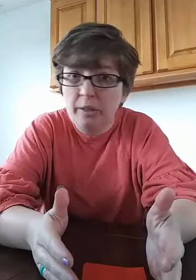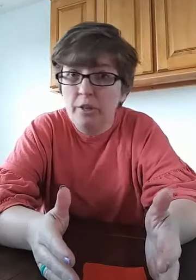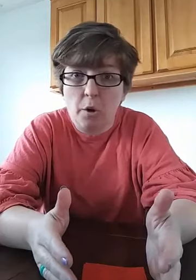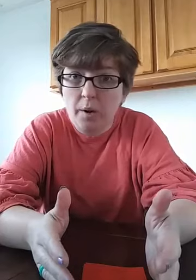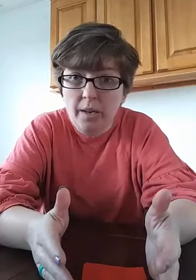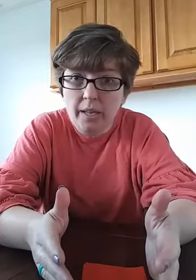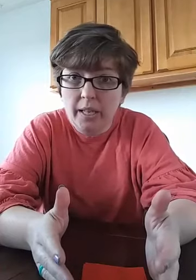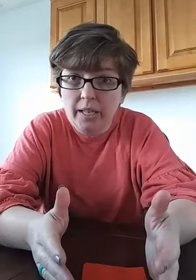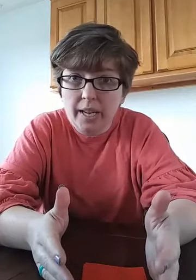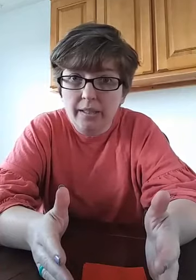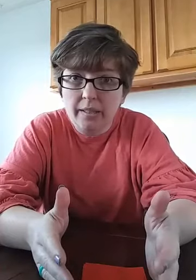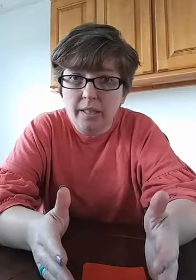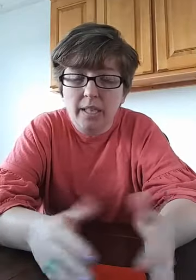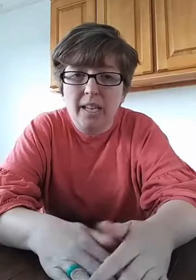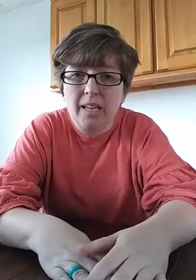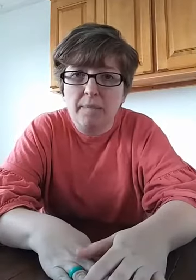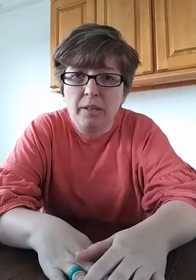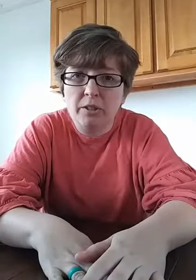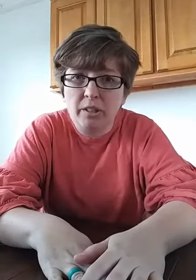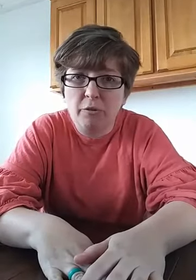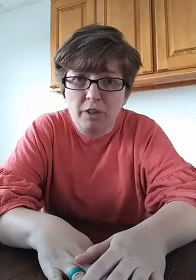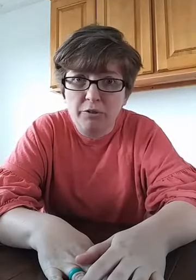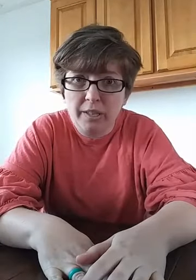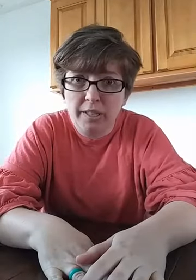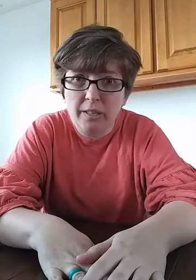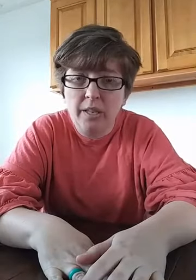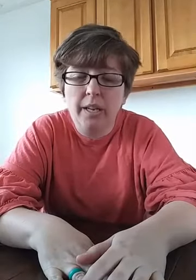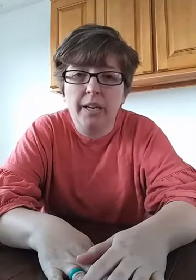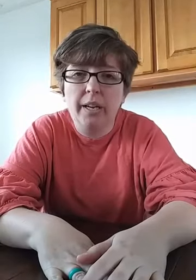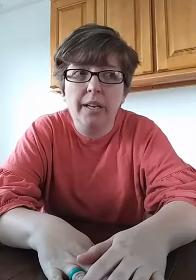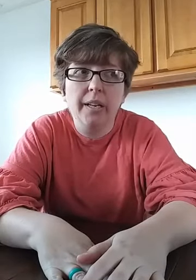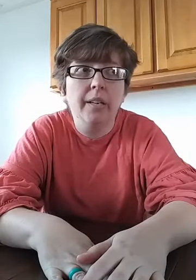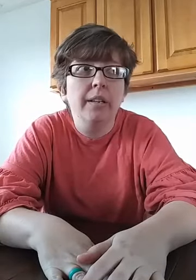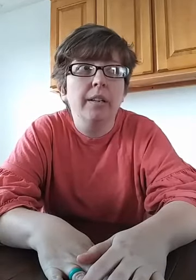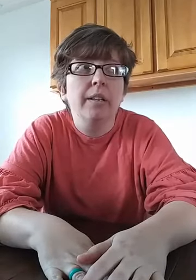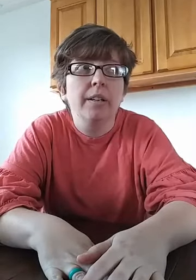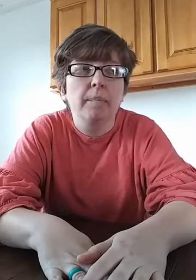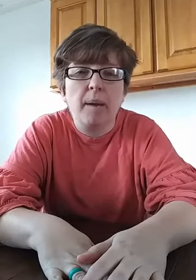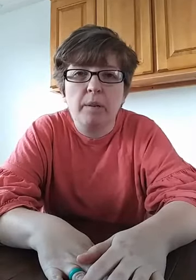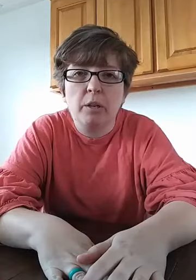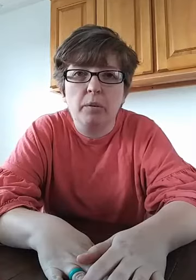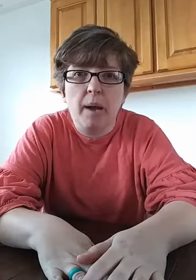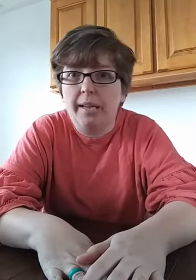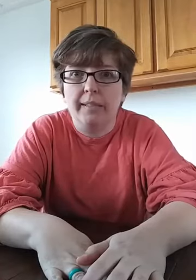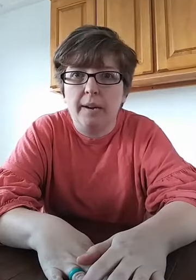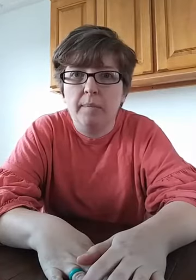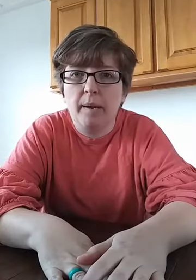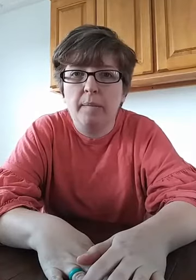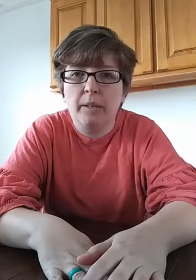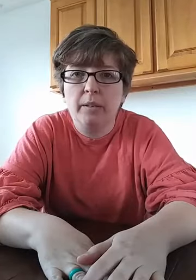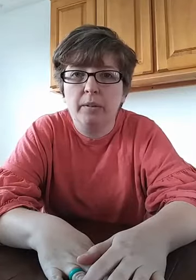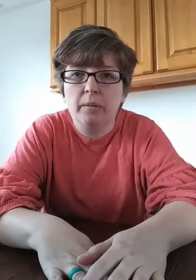didn't know it yet and it made you a little frustrated and maybe you acted out maybe you